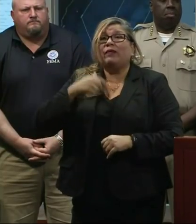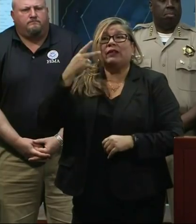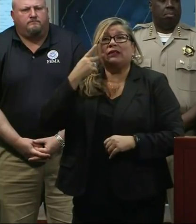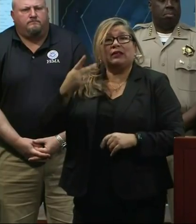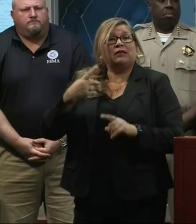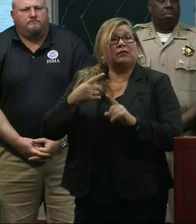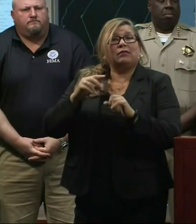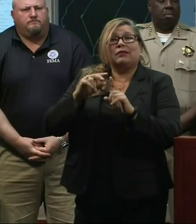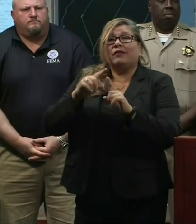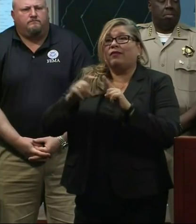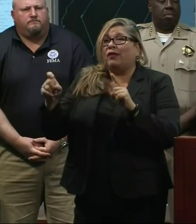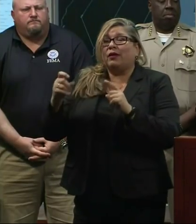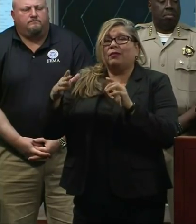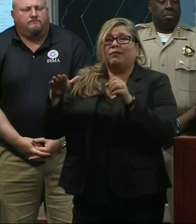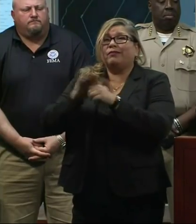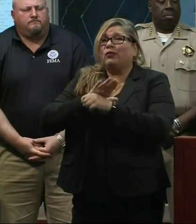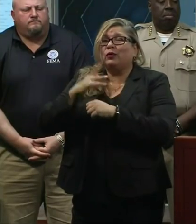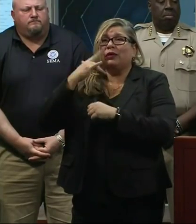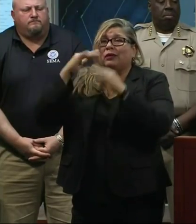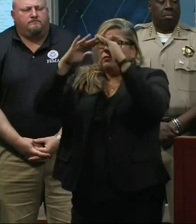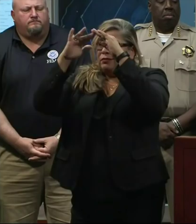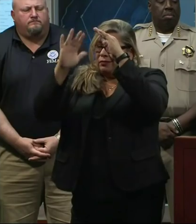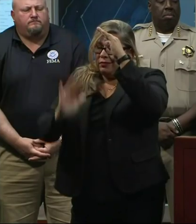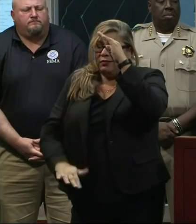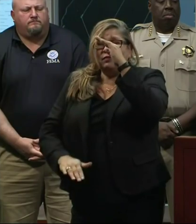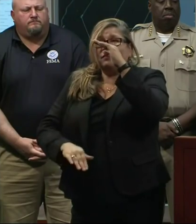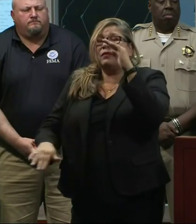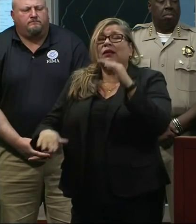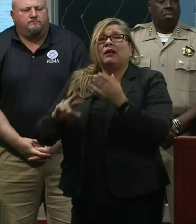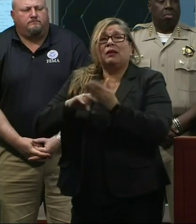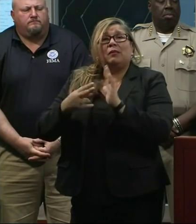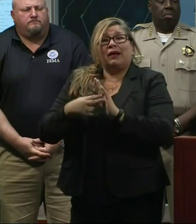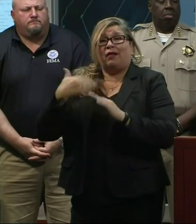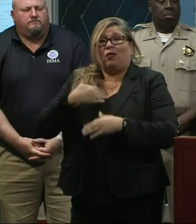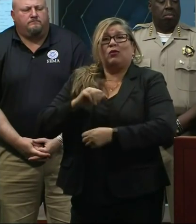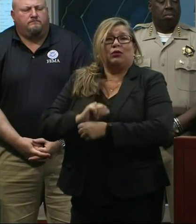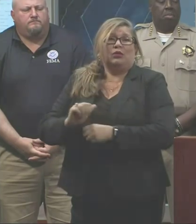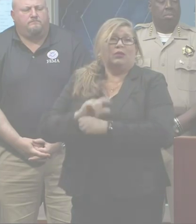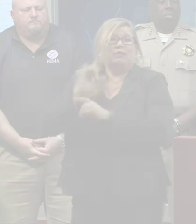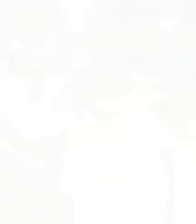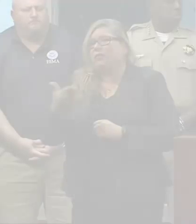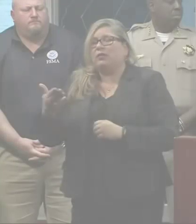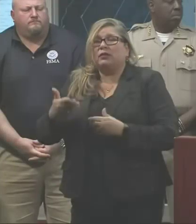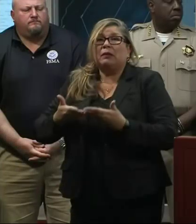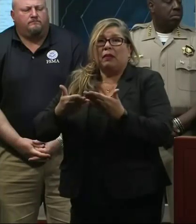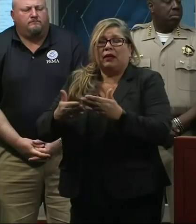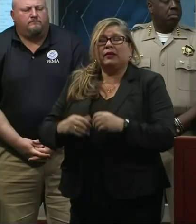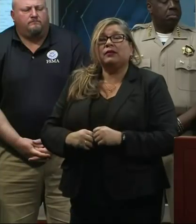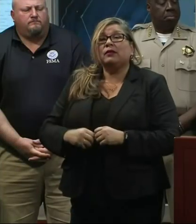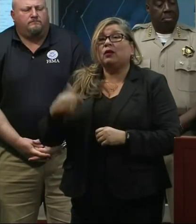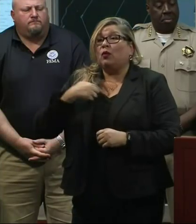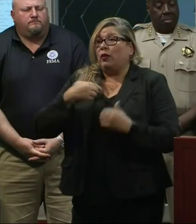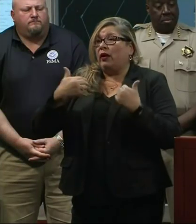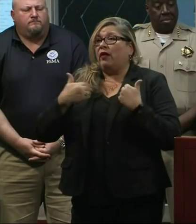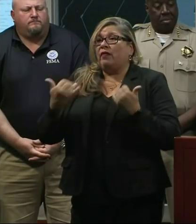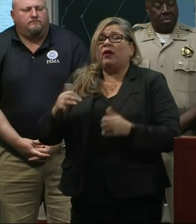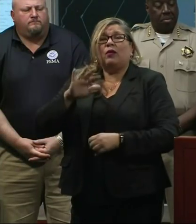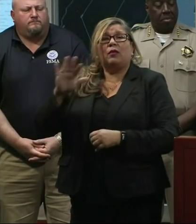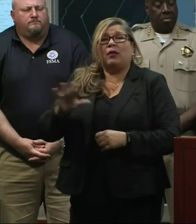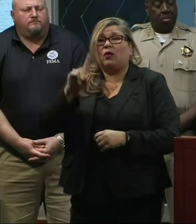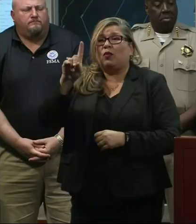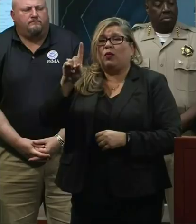from literally border to border, which is making our job obviously much harder. Currently, we have roughly